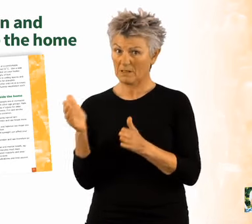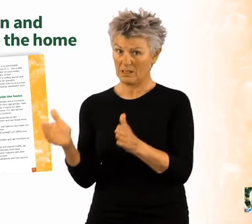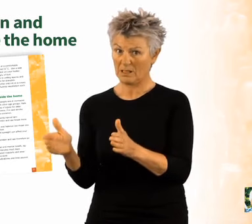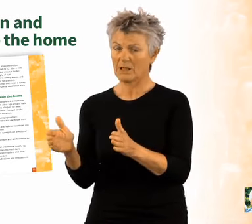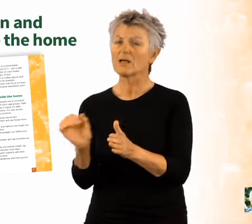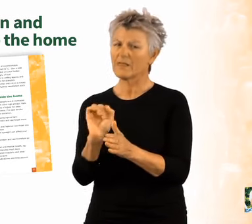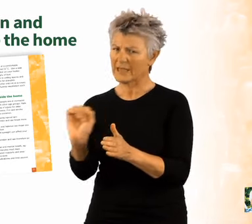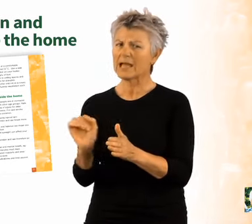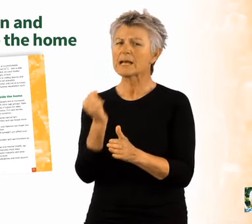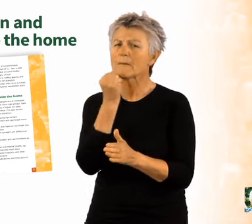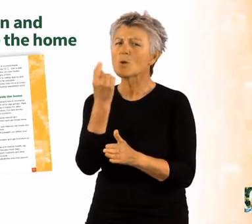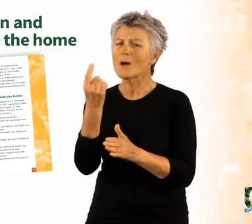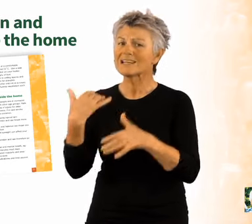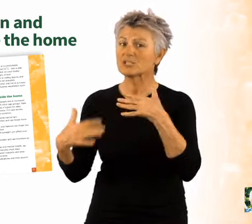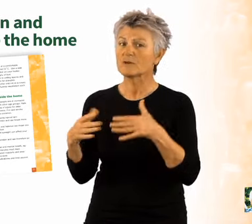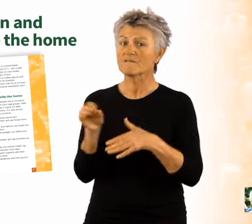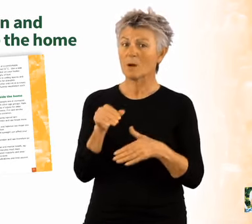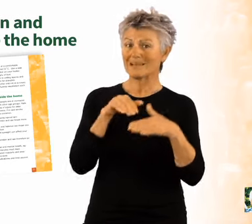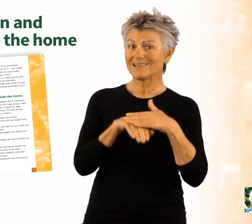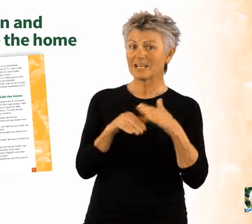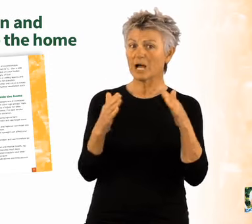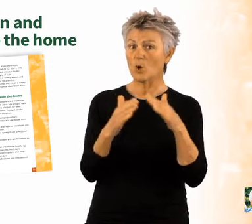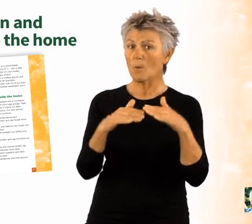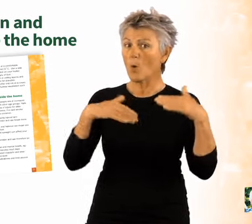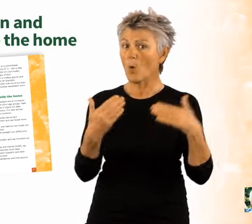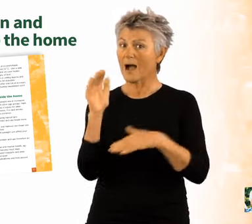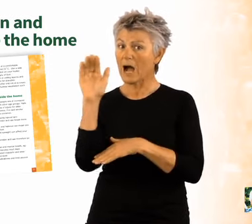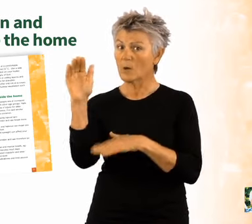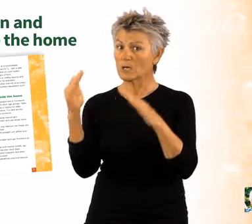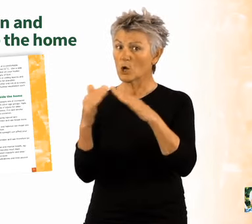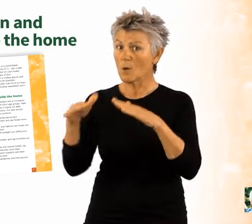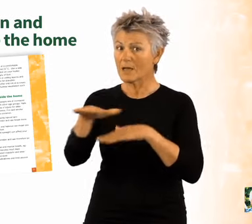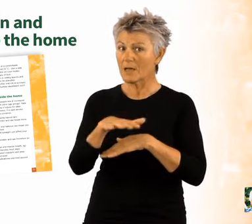Falls are the most common cause of injury for older people in and around the home.